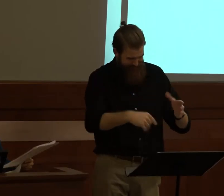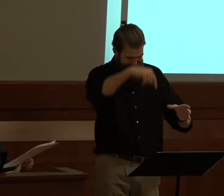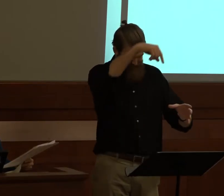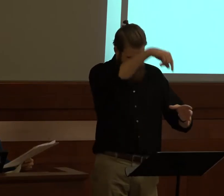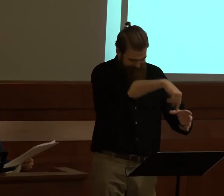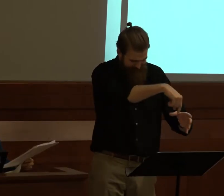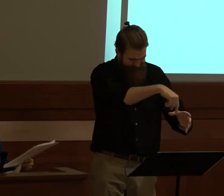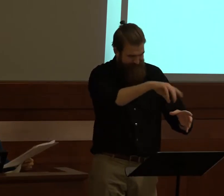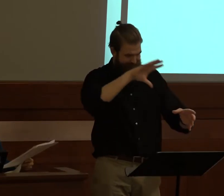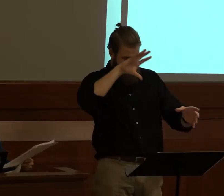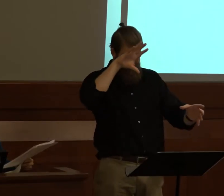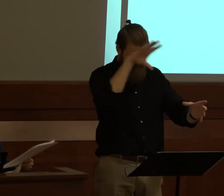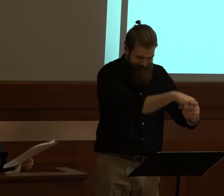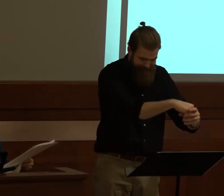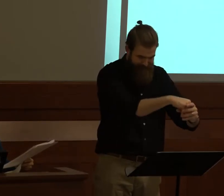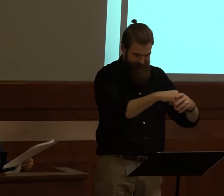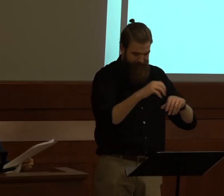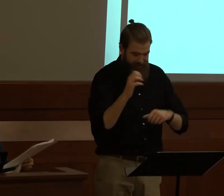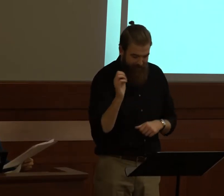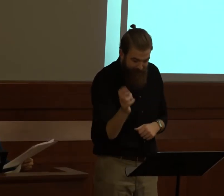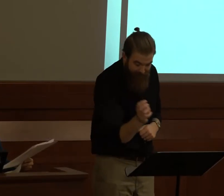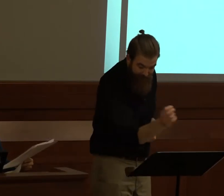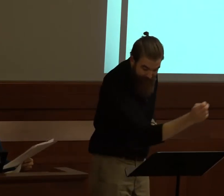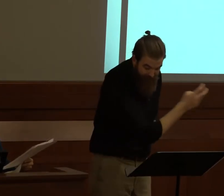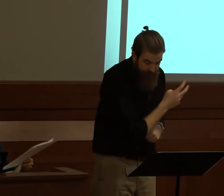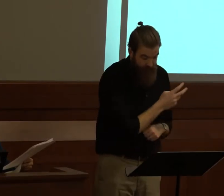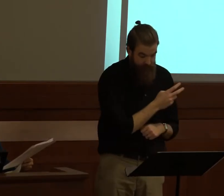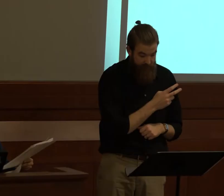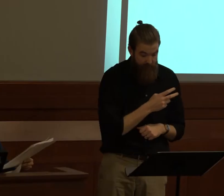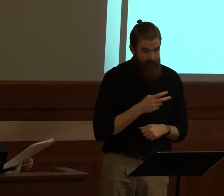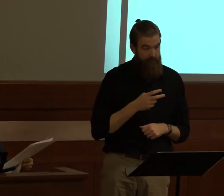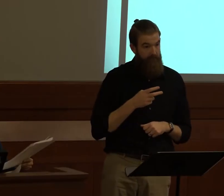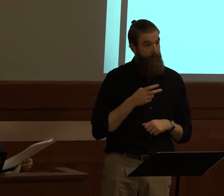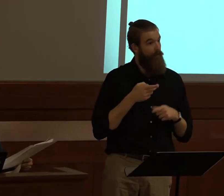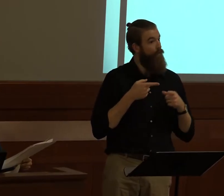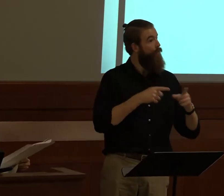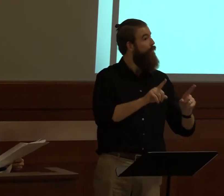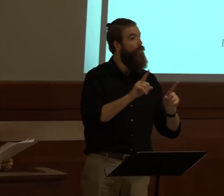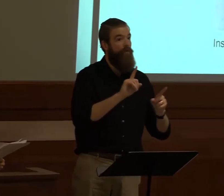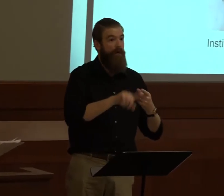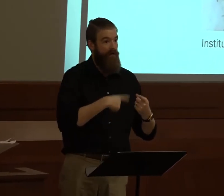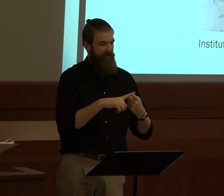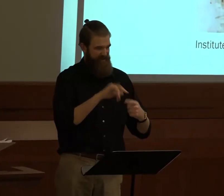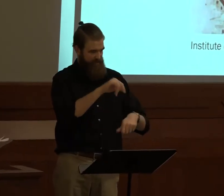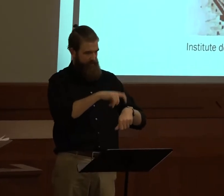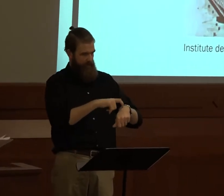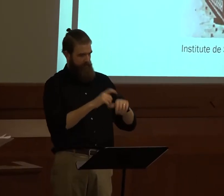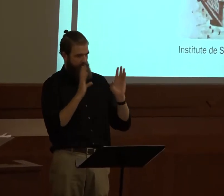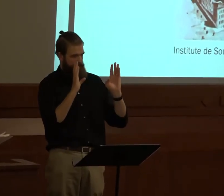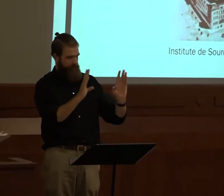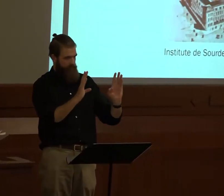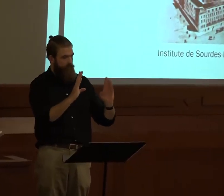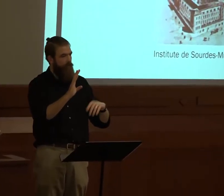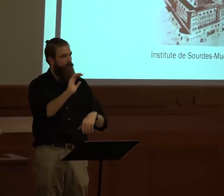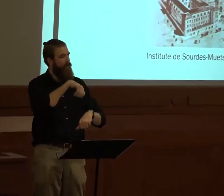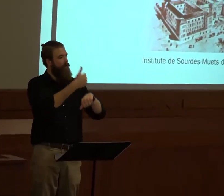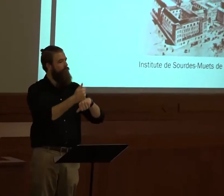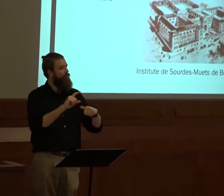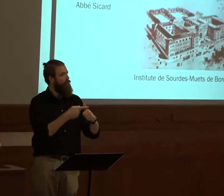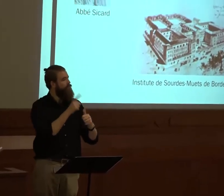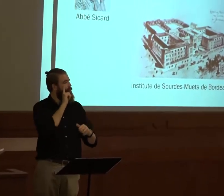Like Lauren Clerk, La Fonta had ties to the Institute under Abbé Roche